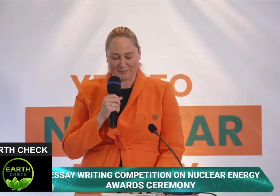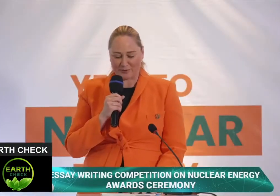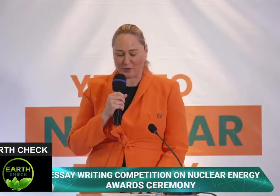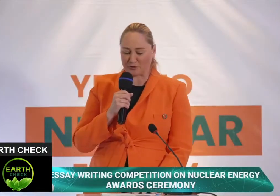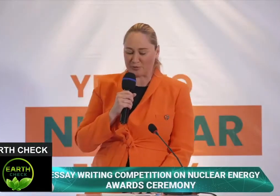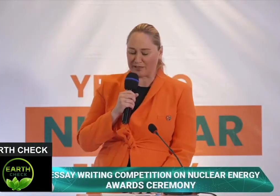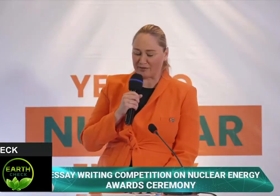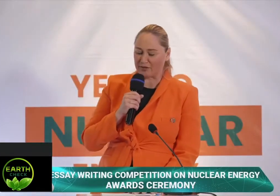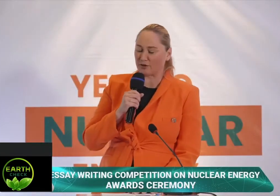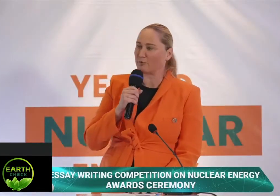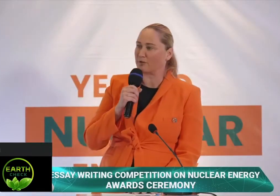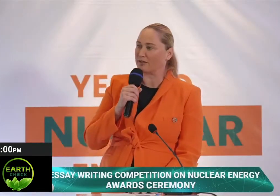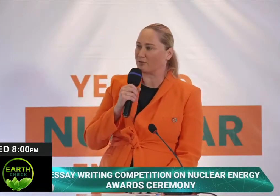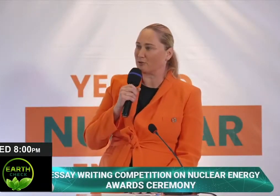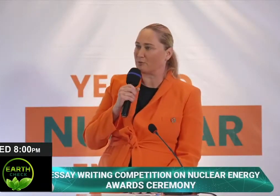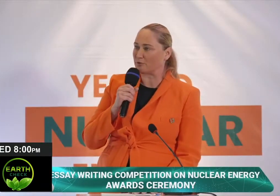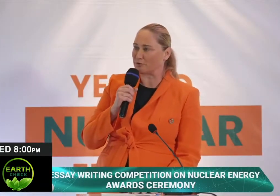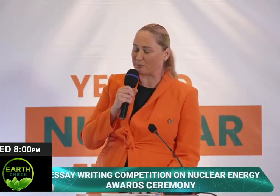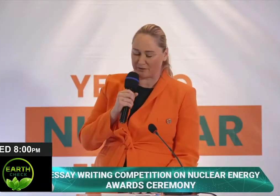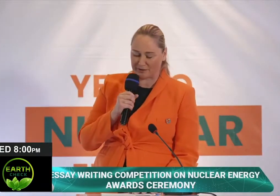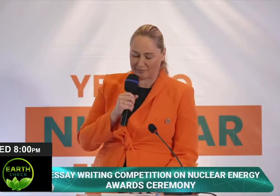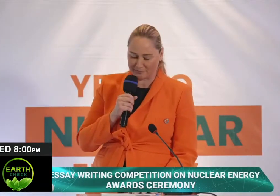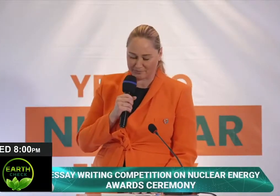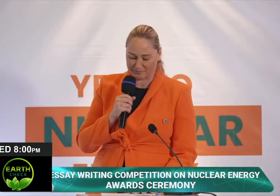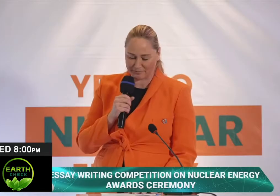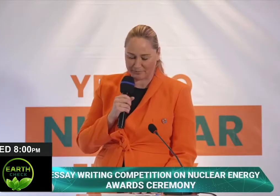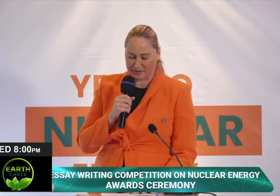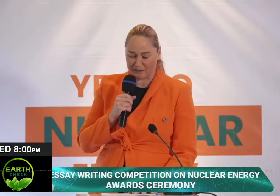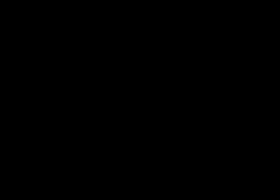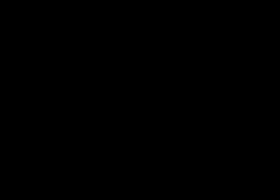unites those who believe in the harmony of human prosperity.